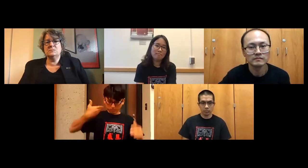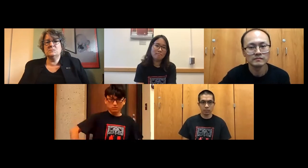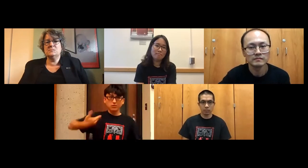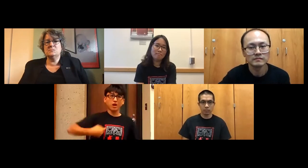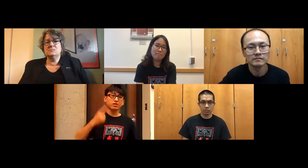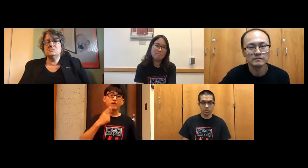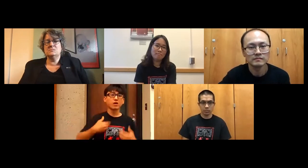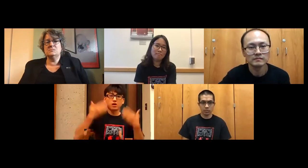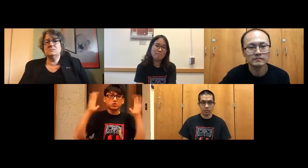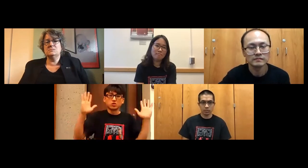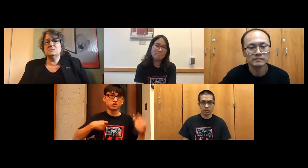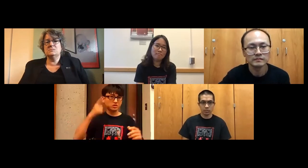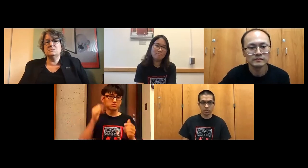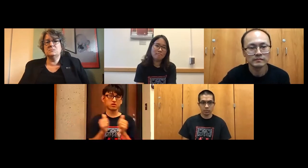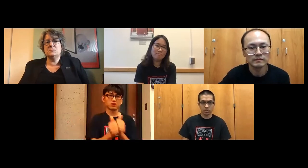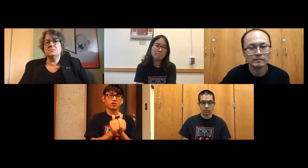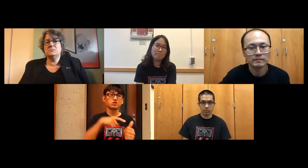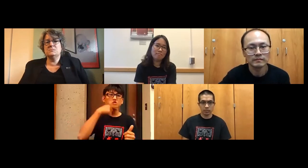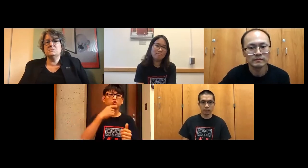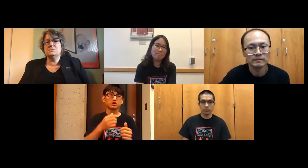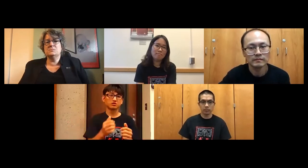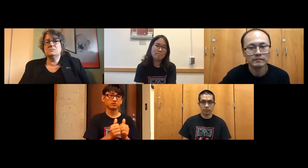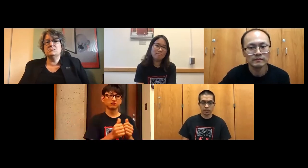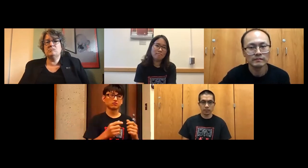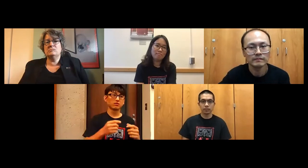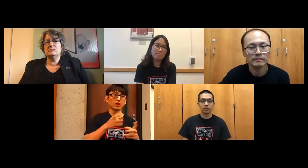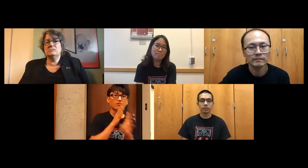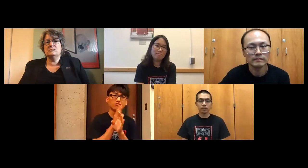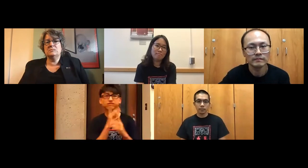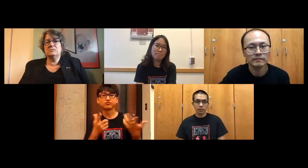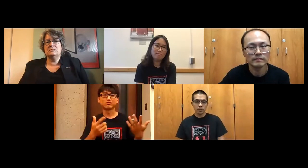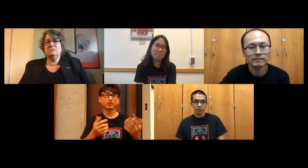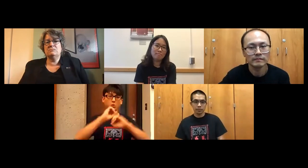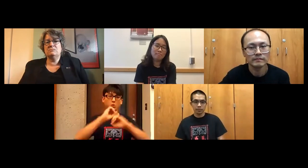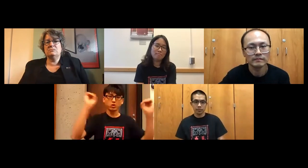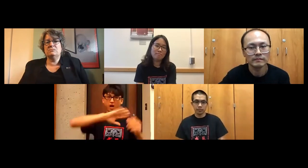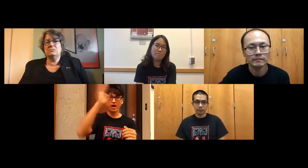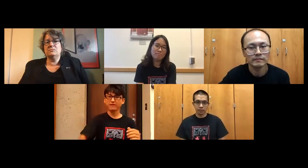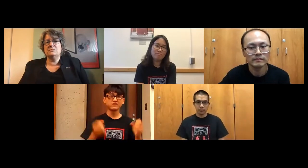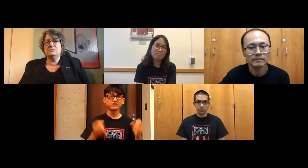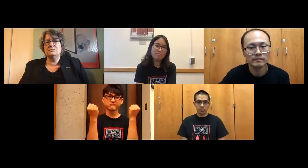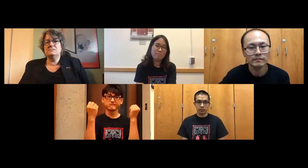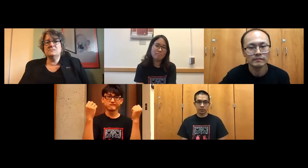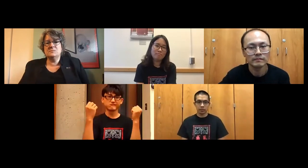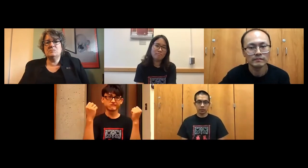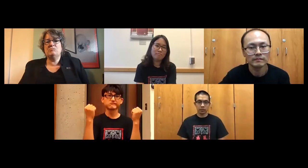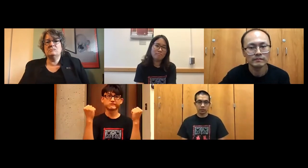So before that, I didn't really know that I was deaf. I was with so many hearing kids that